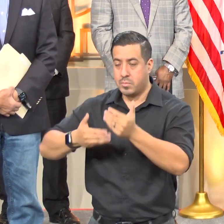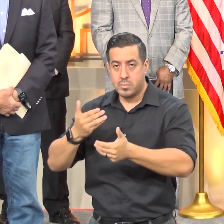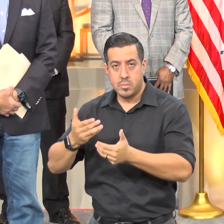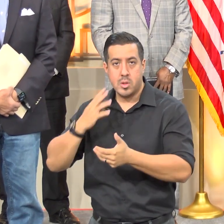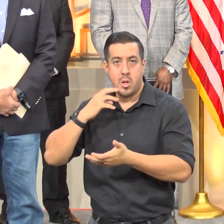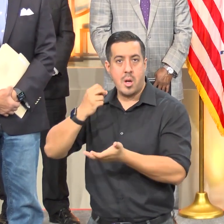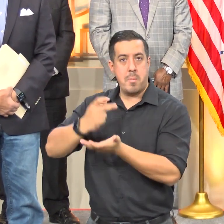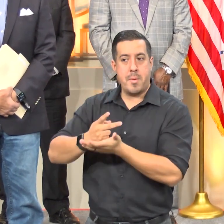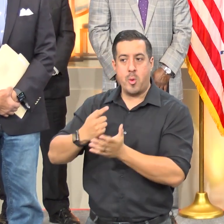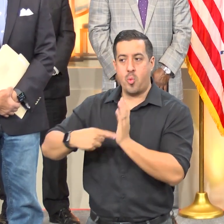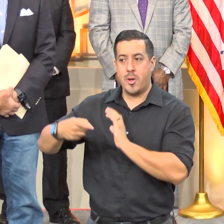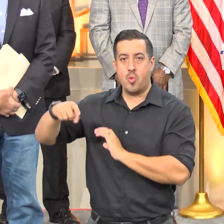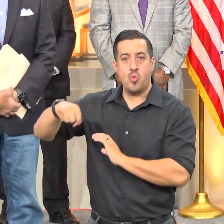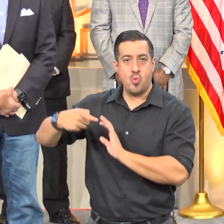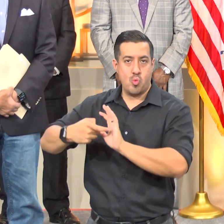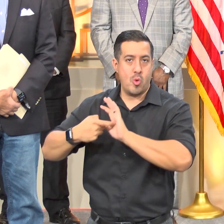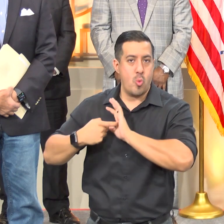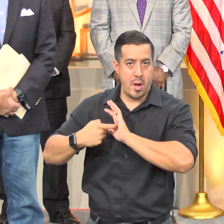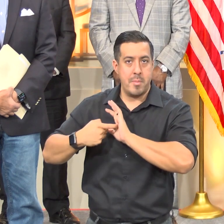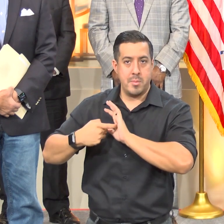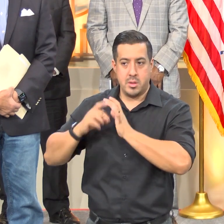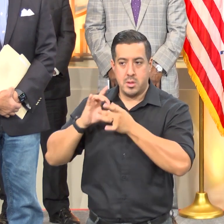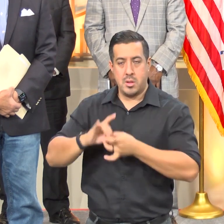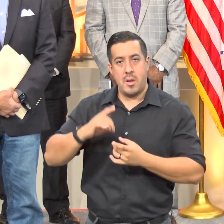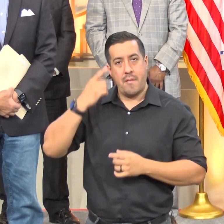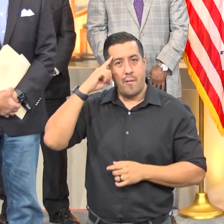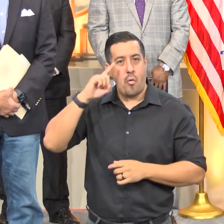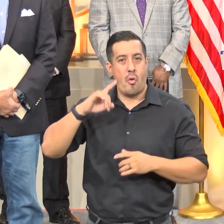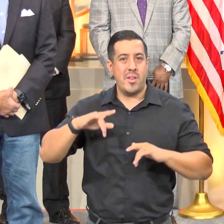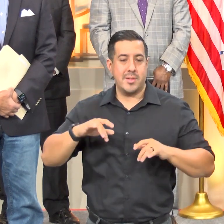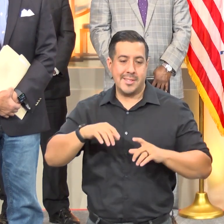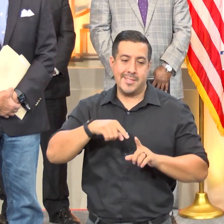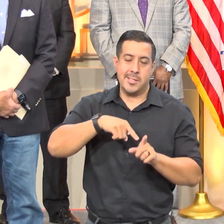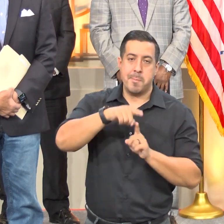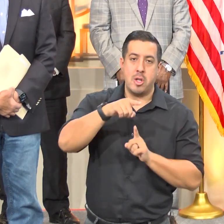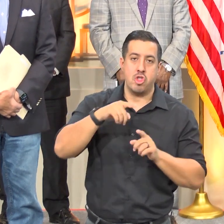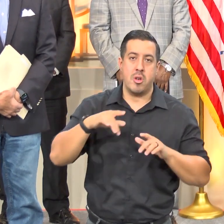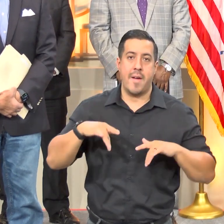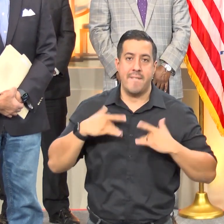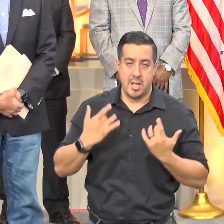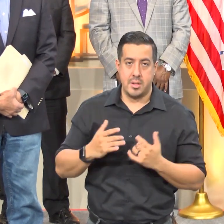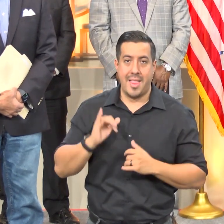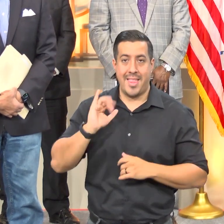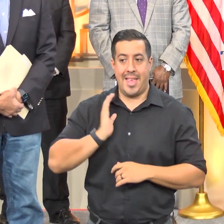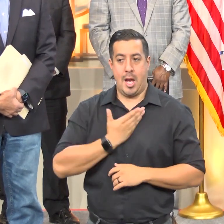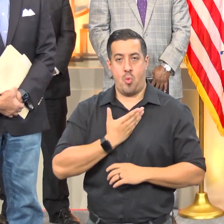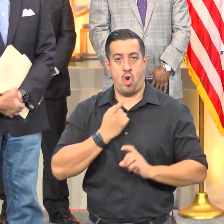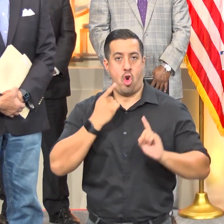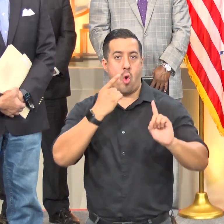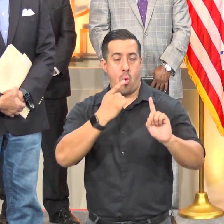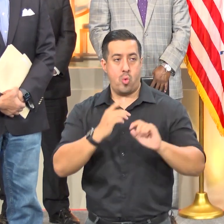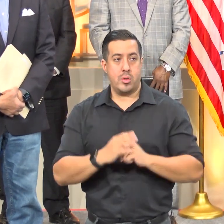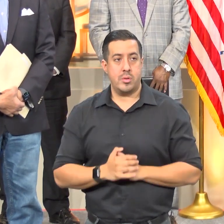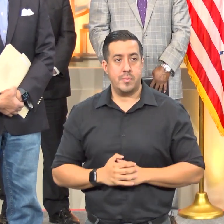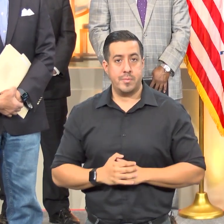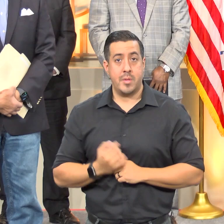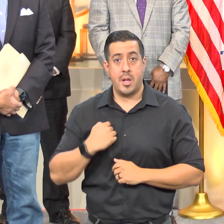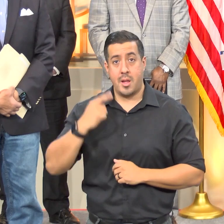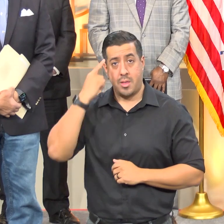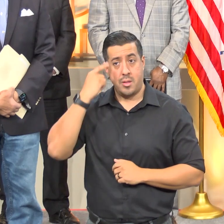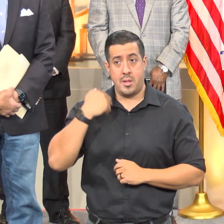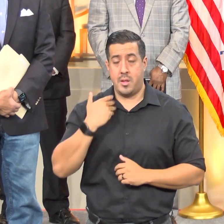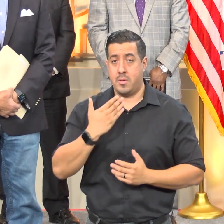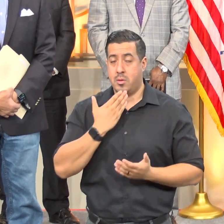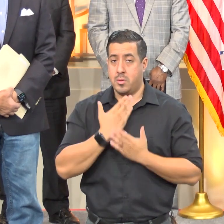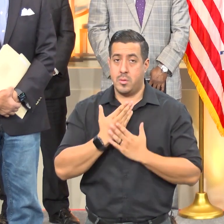permitting requirements as it relates to special events. That's the goal, and I think we've got some outstanding